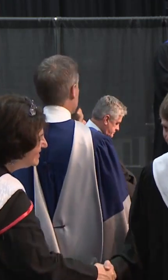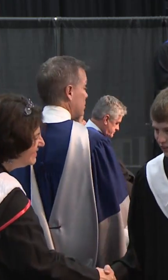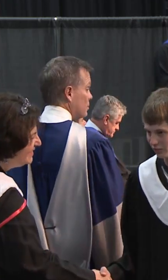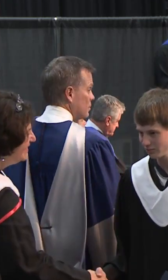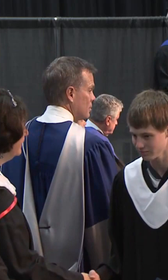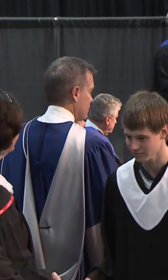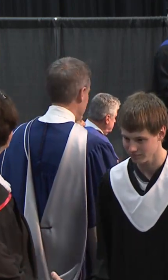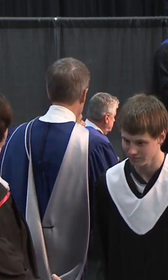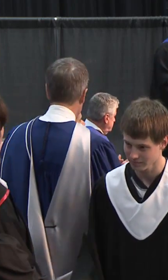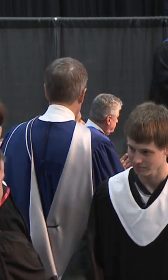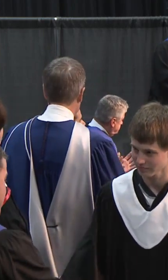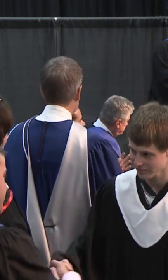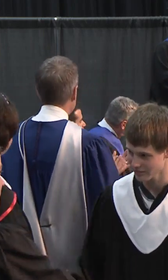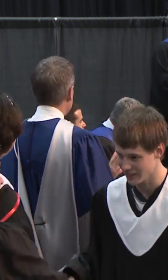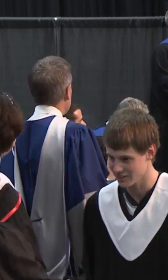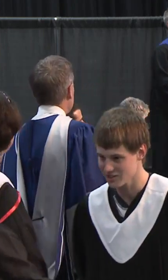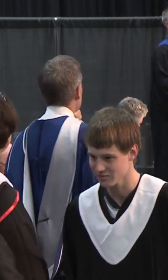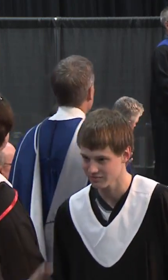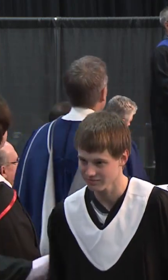Christian Tufts.